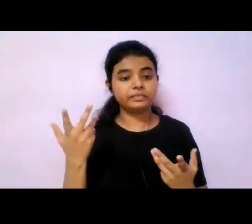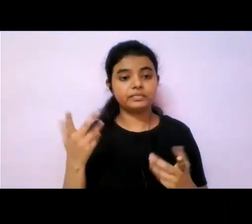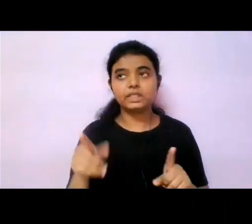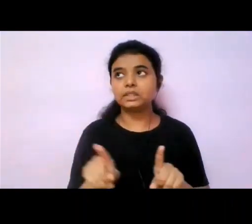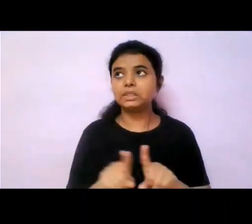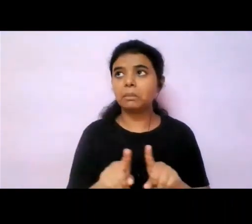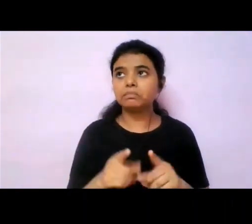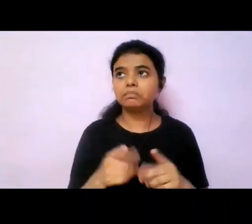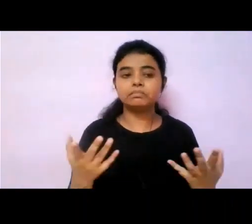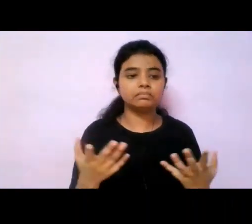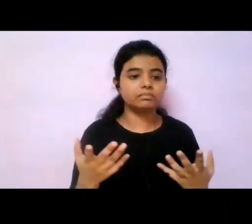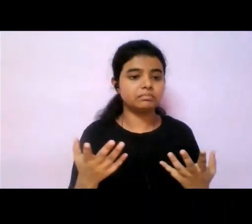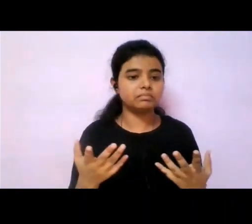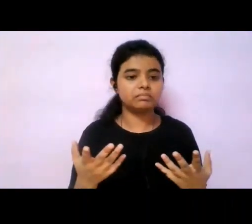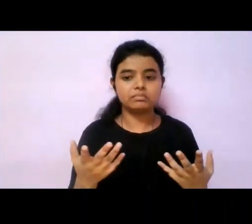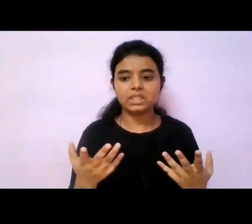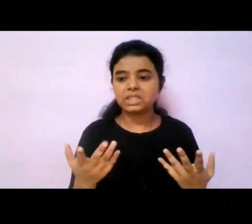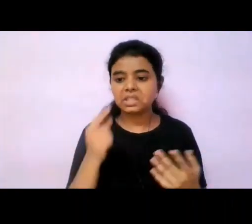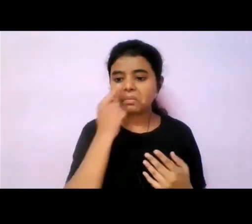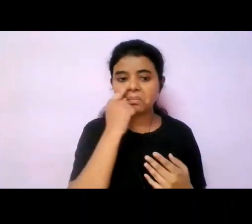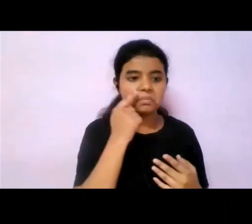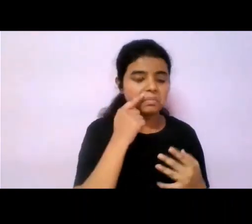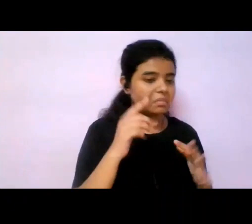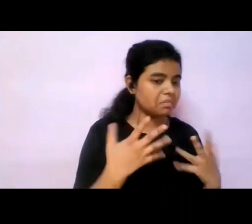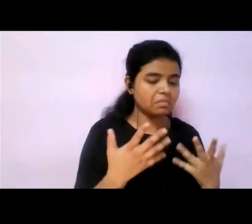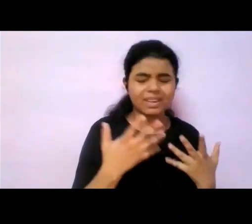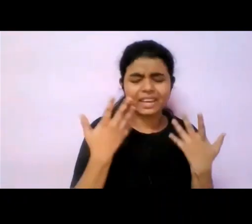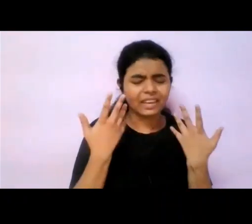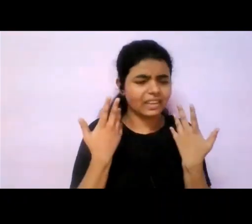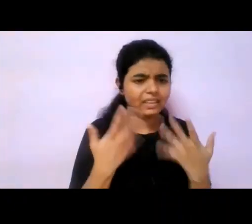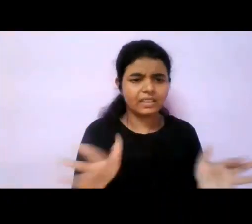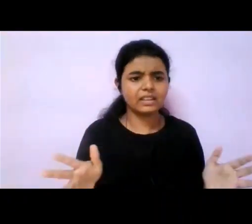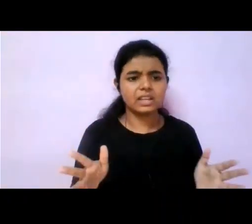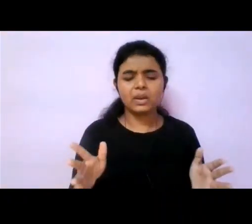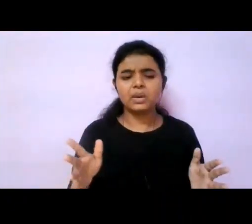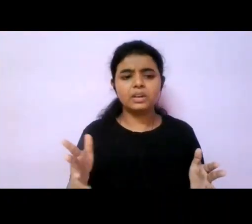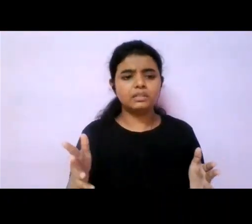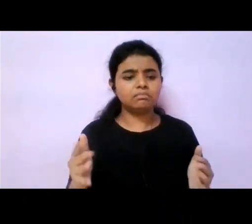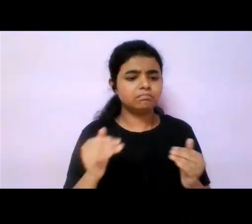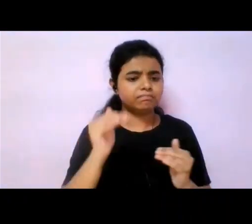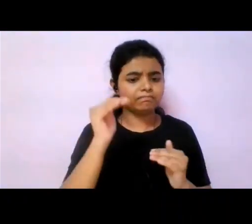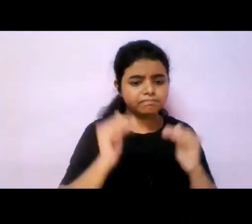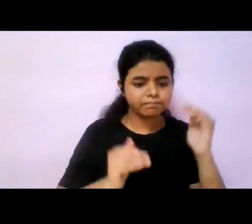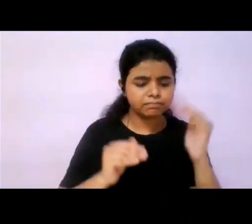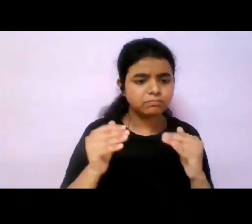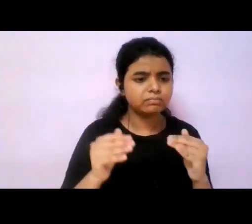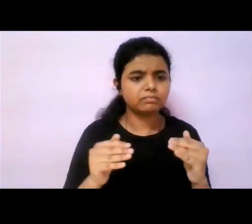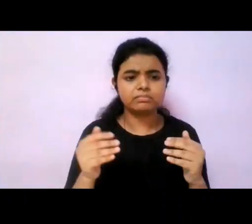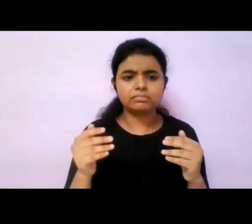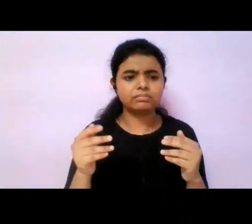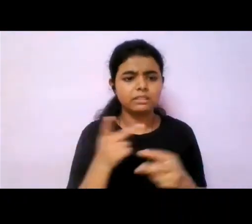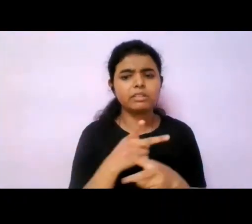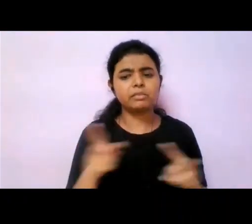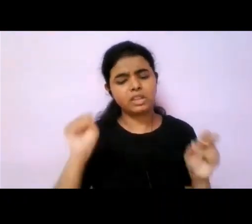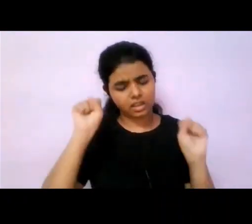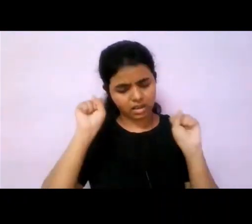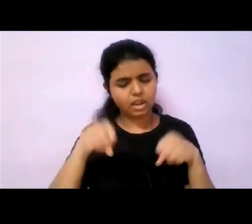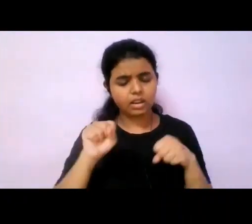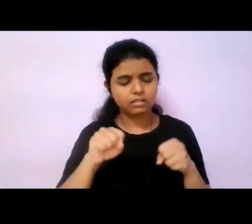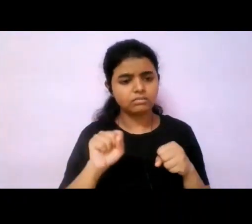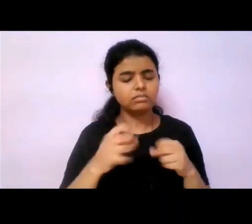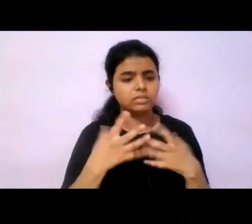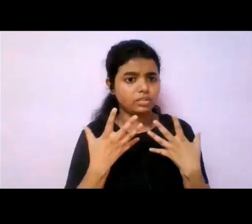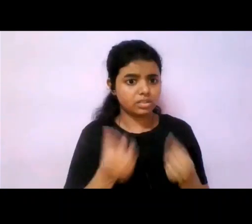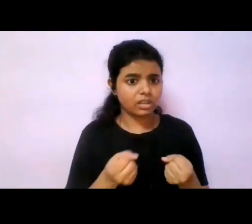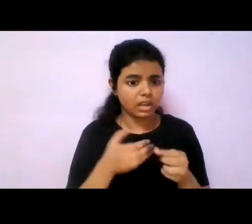narcissism that might be called, I don't know, gendered or whatever, you racialized in particular ways. Absolutely. Yes,